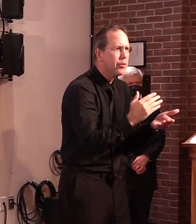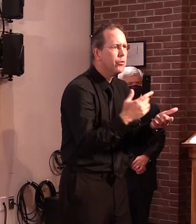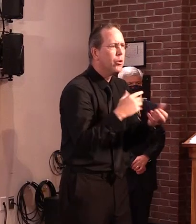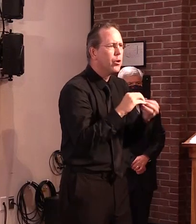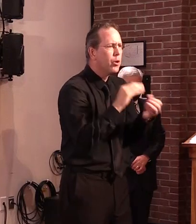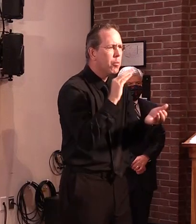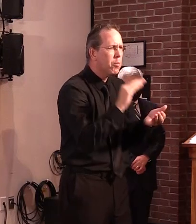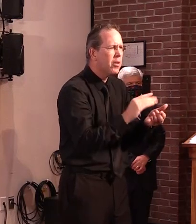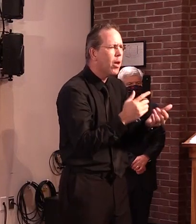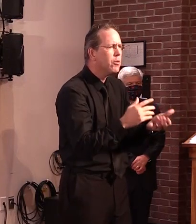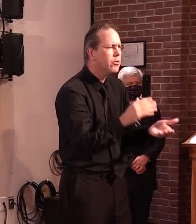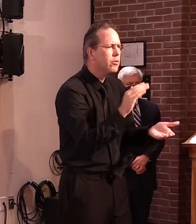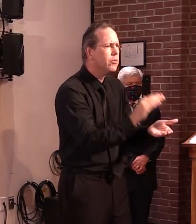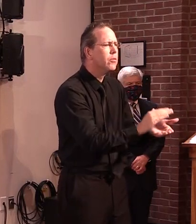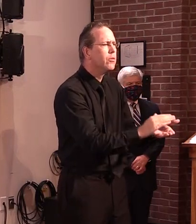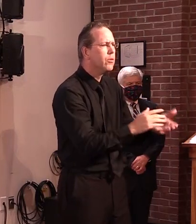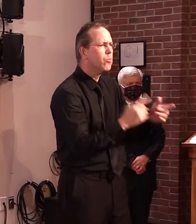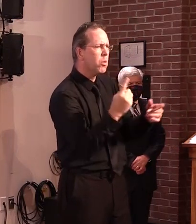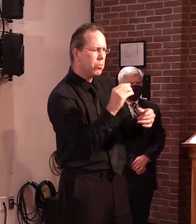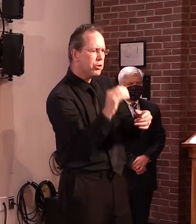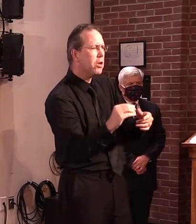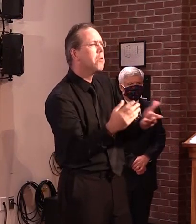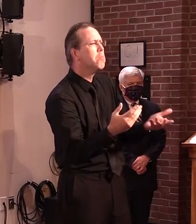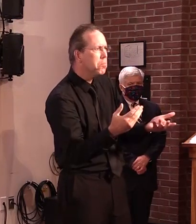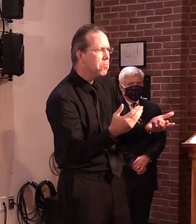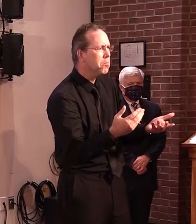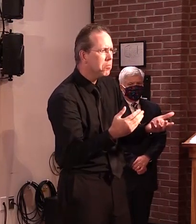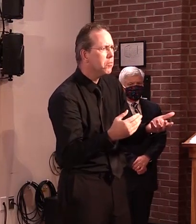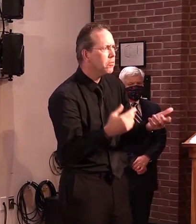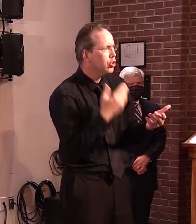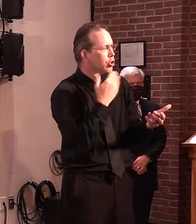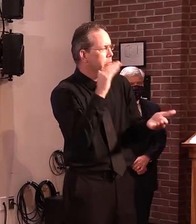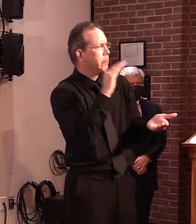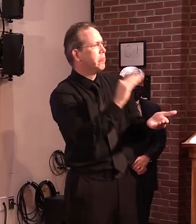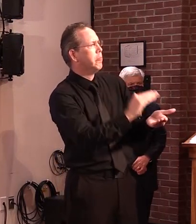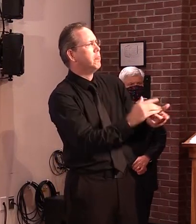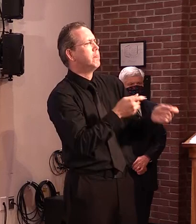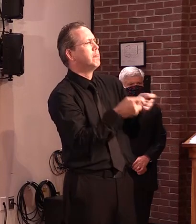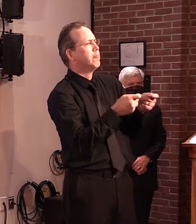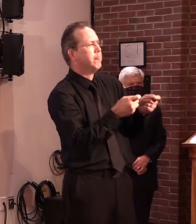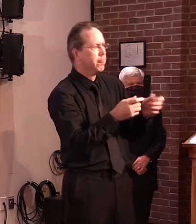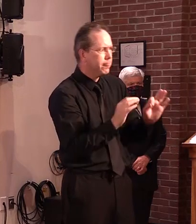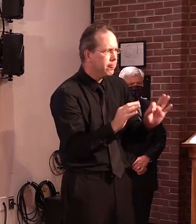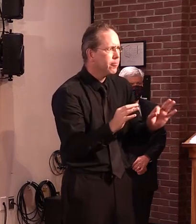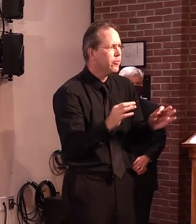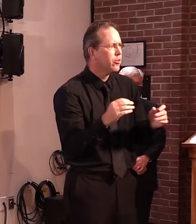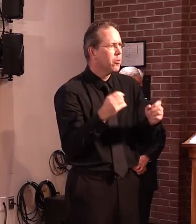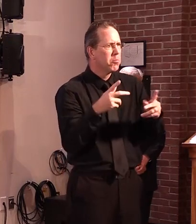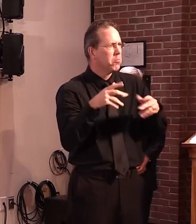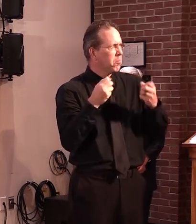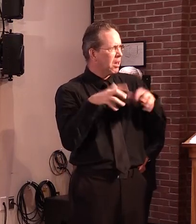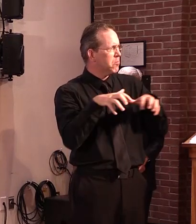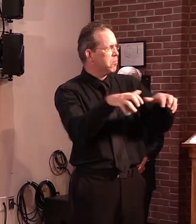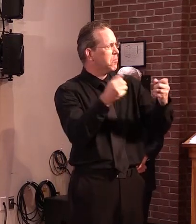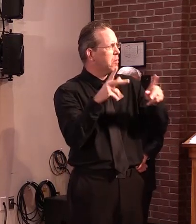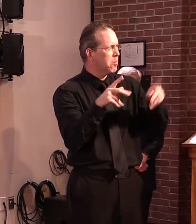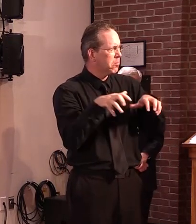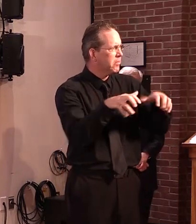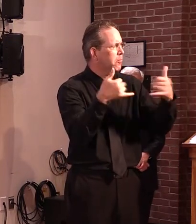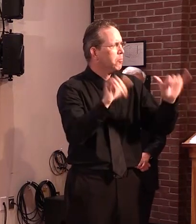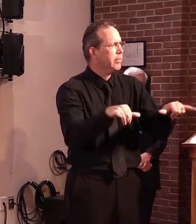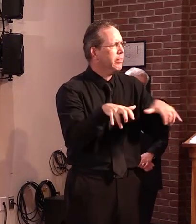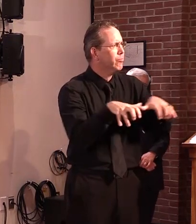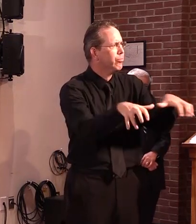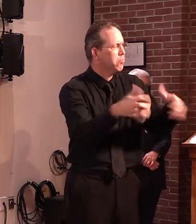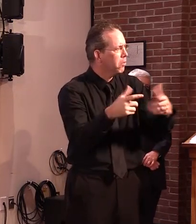So it isn't a question of density or not. It's a question of what you did or did not do correctly. And